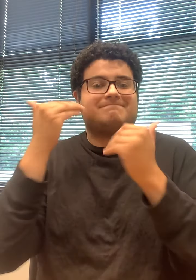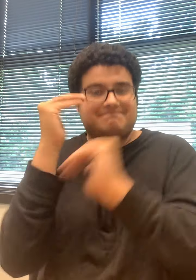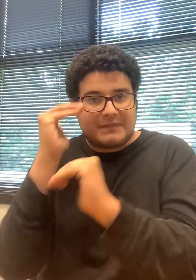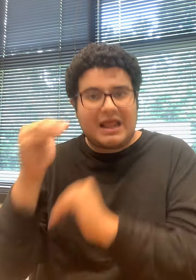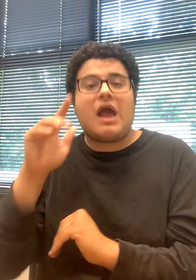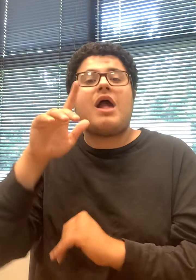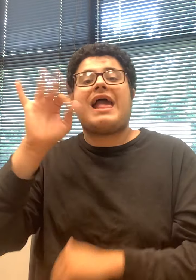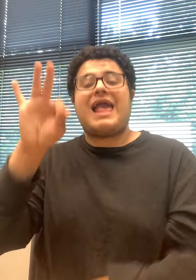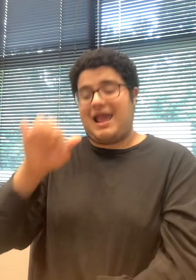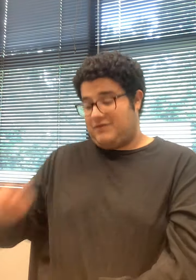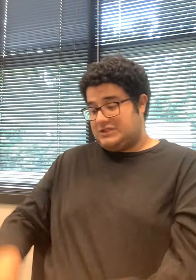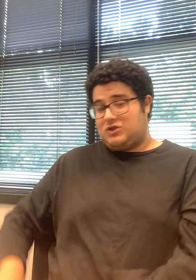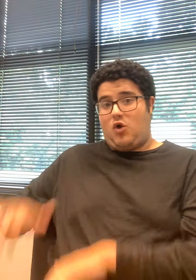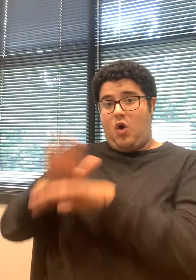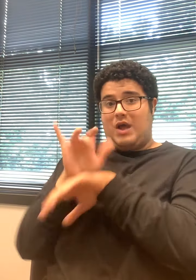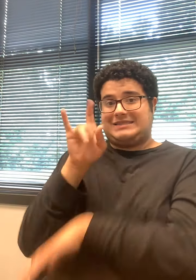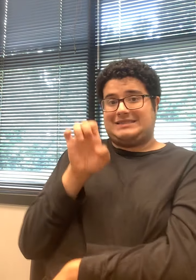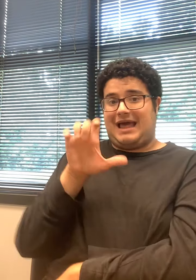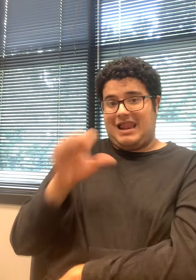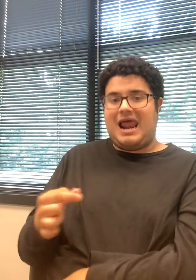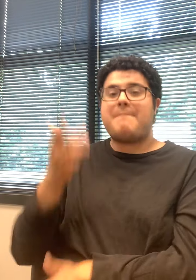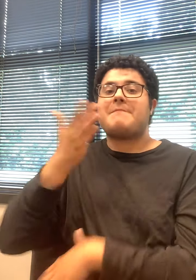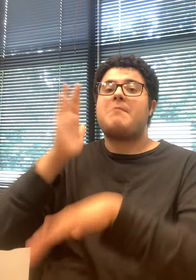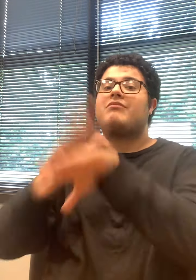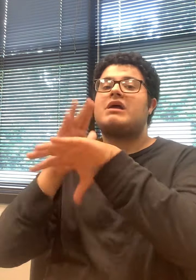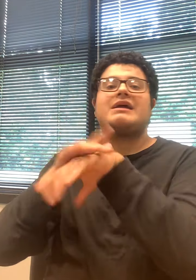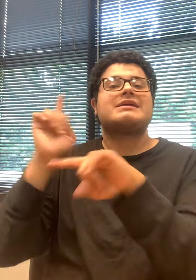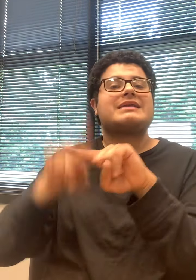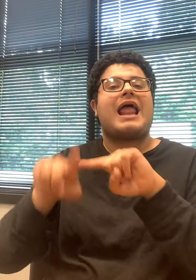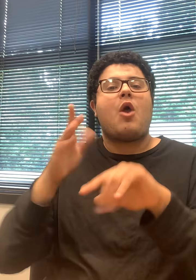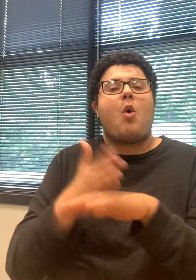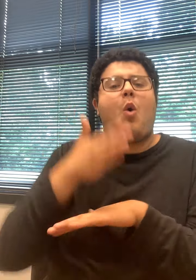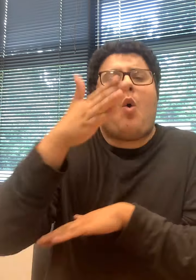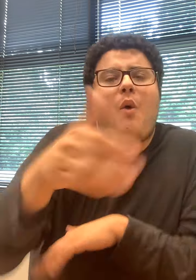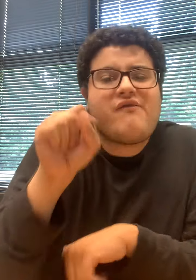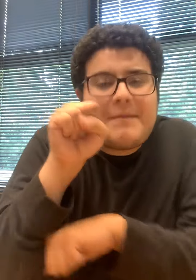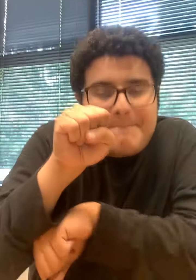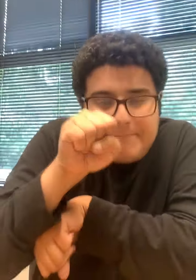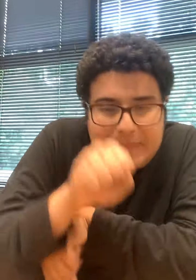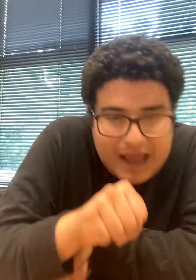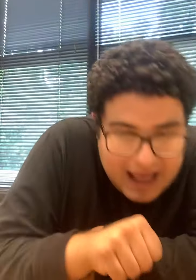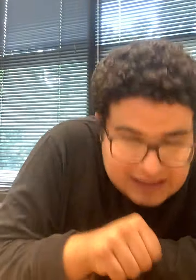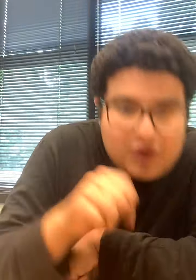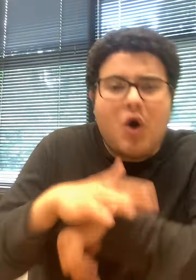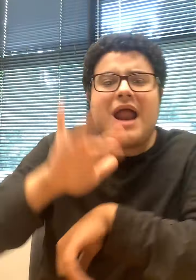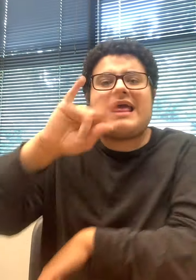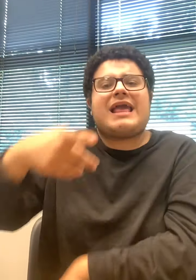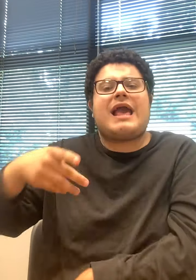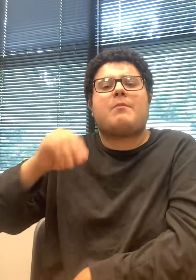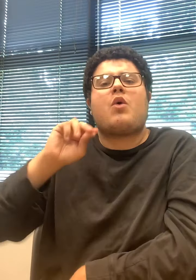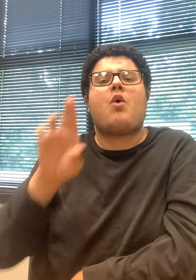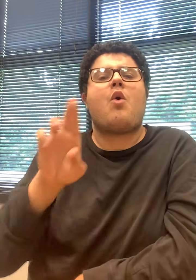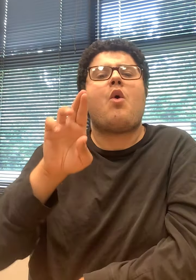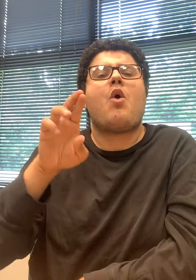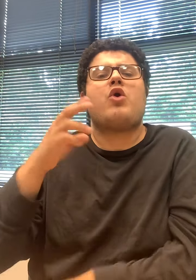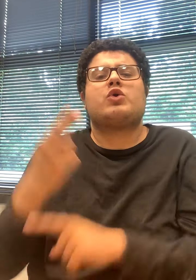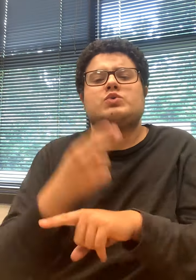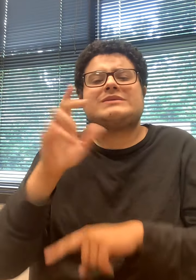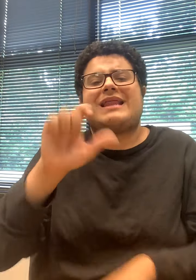the side of your leg, you may be advised to avoid excessive bending at the hip, crossing your operated leg, and rolling your leg inward.